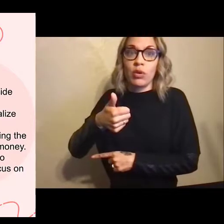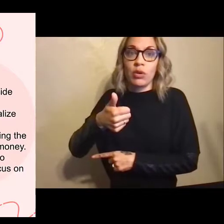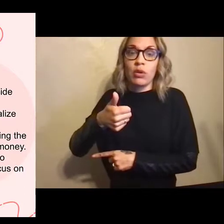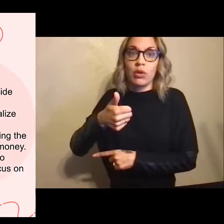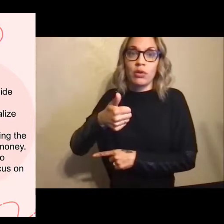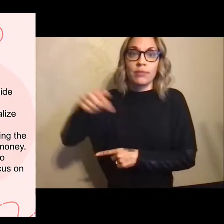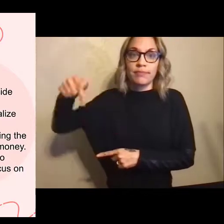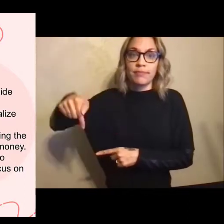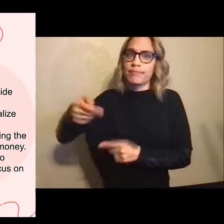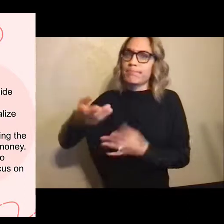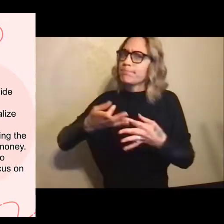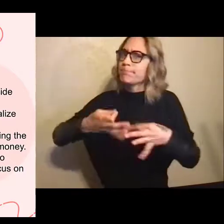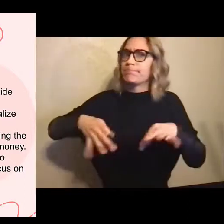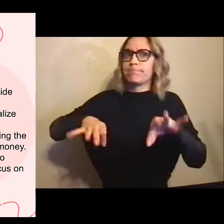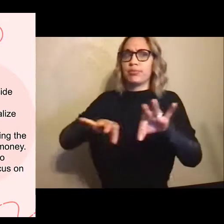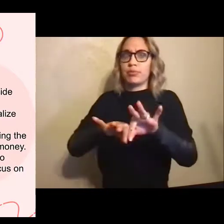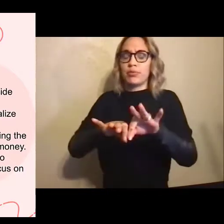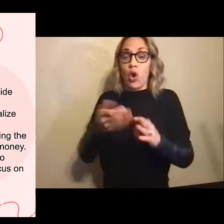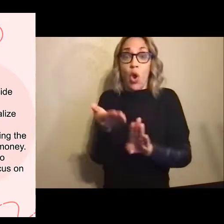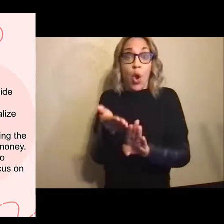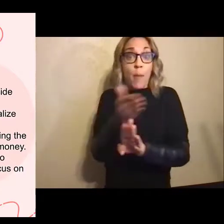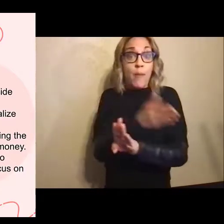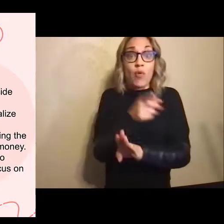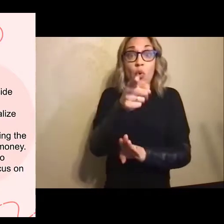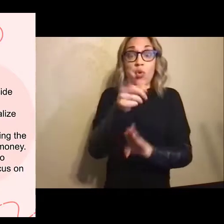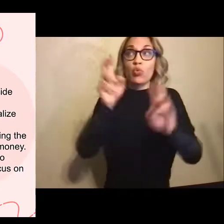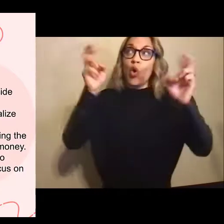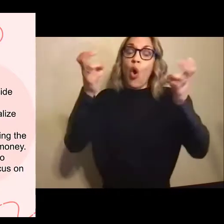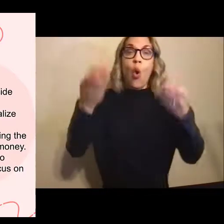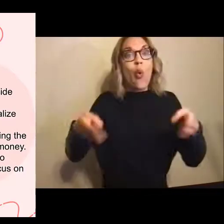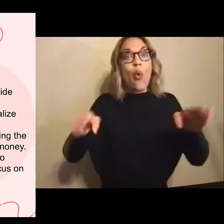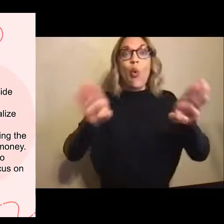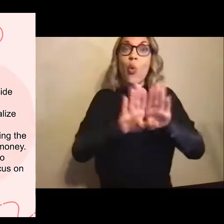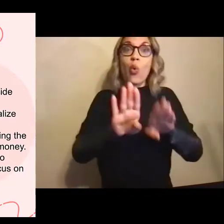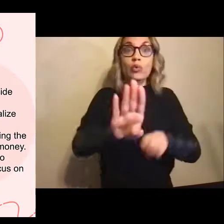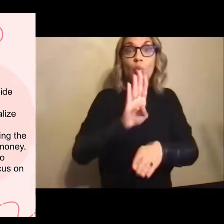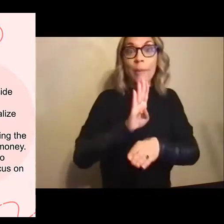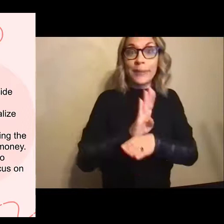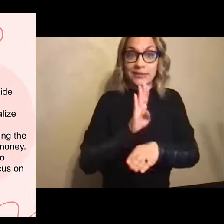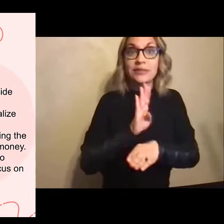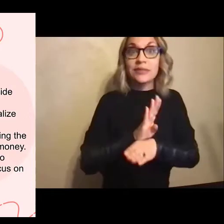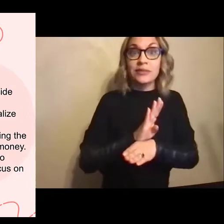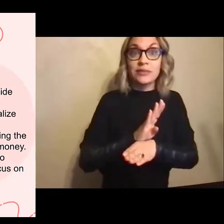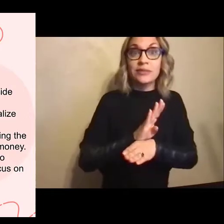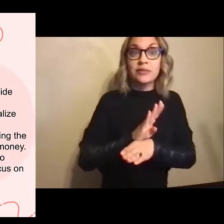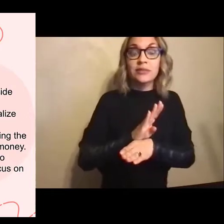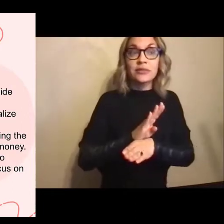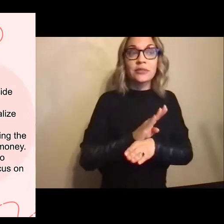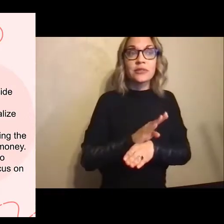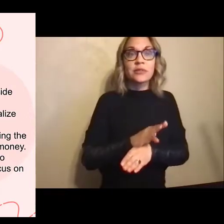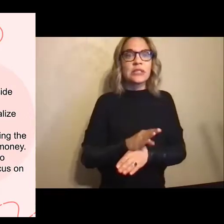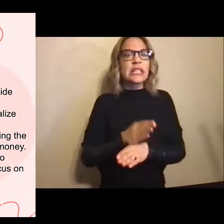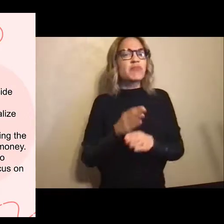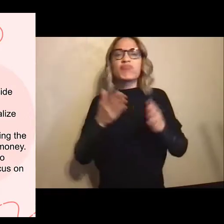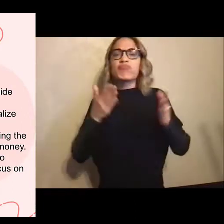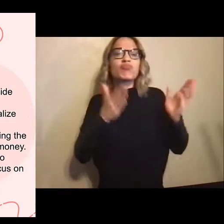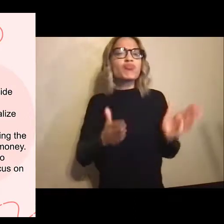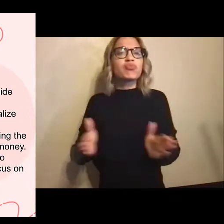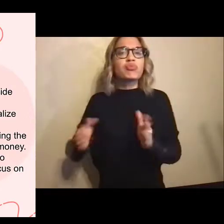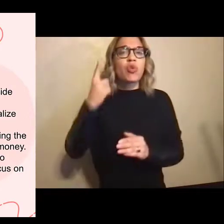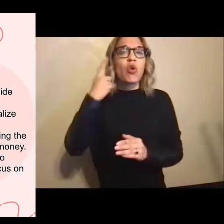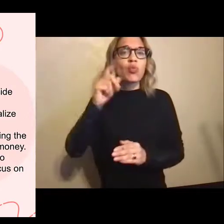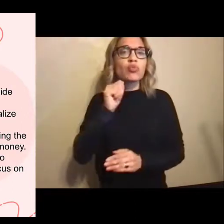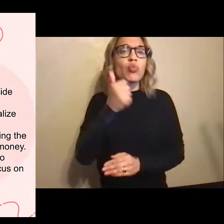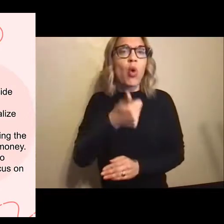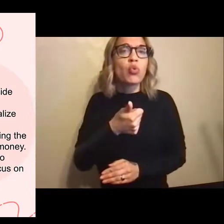can be spent for preparing for the next day and organizing your appointments and tasks for the next day. So basically, how are you